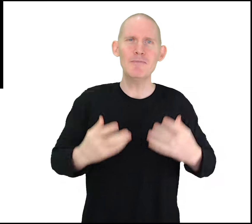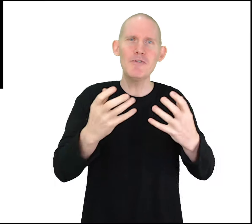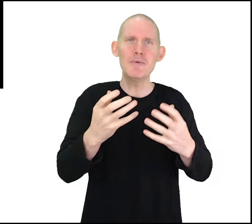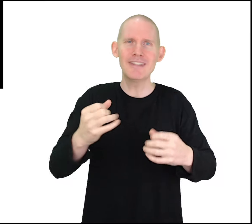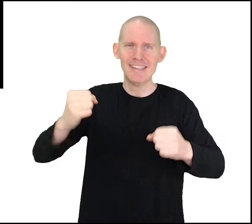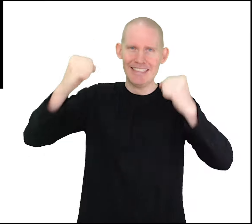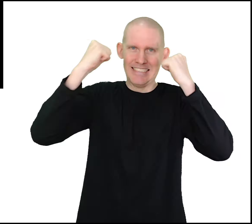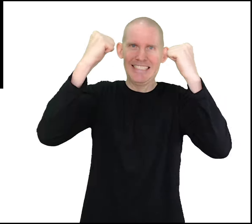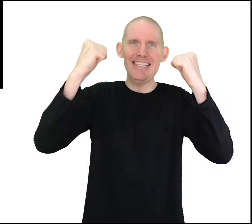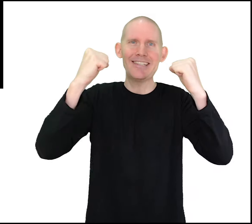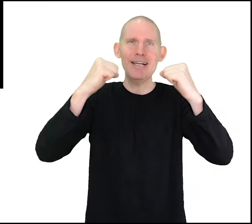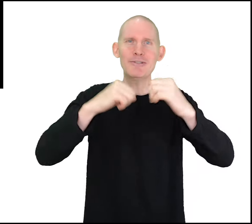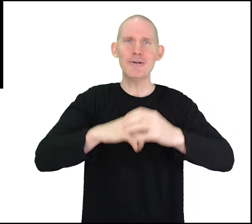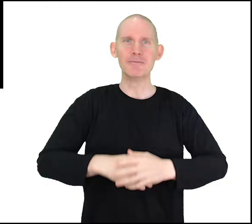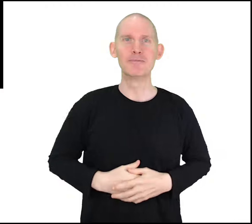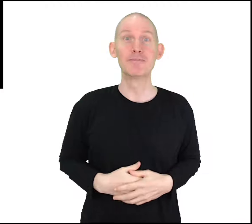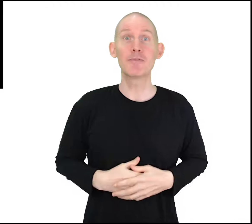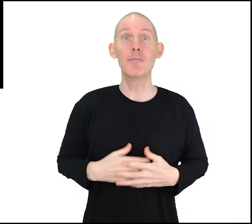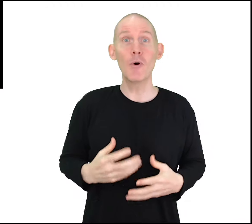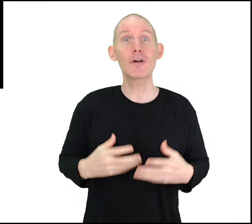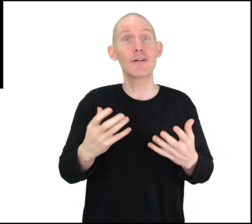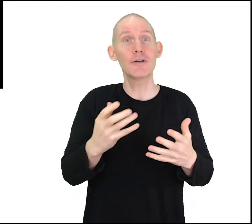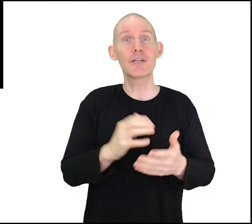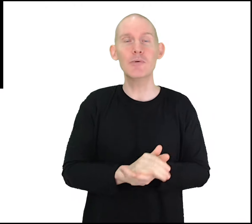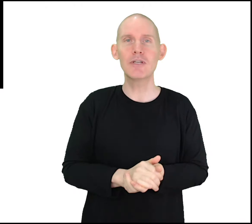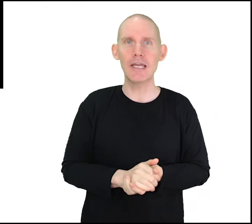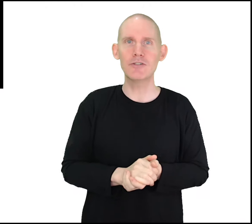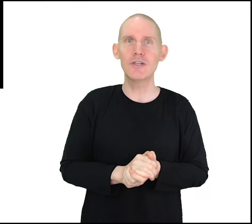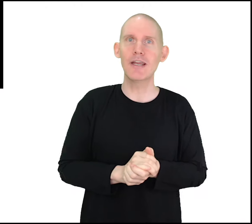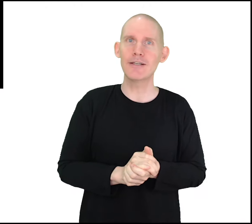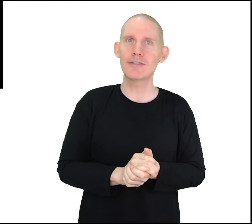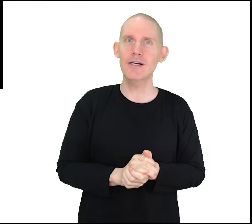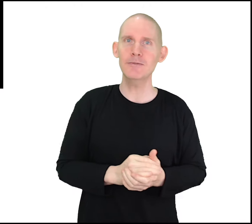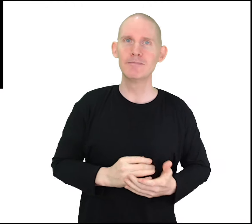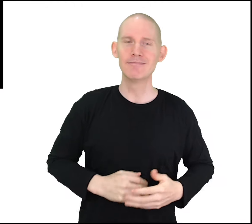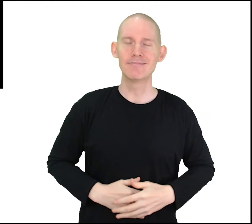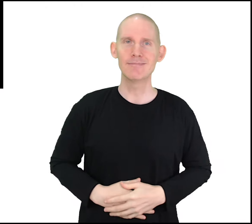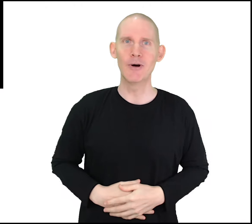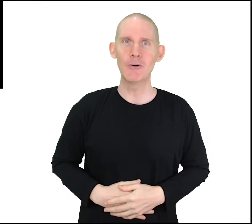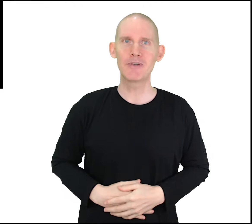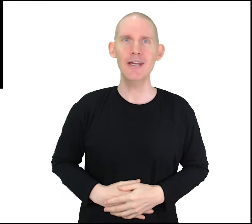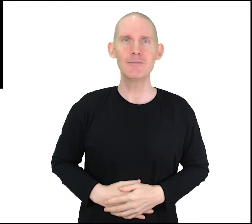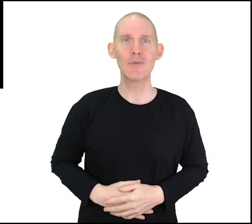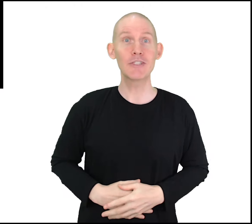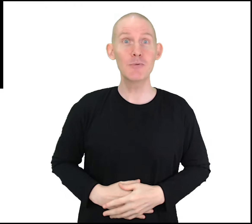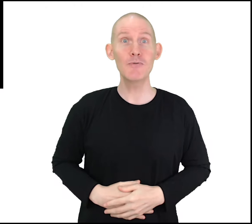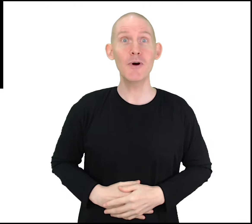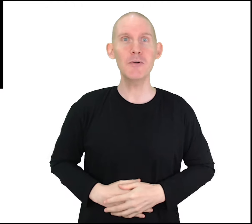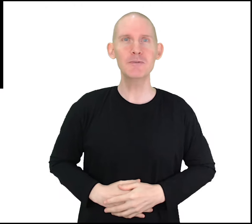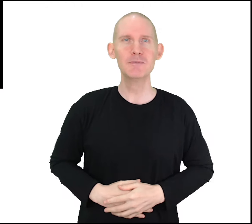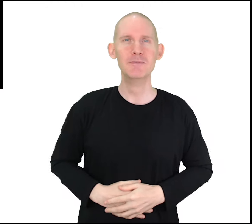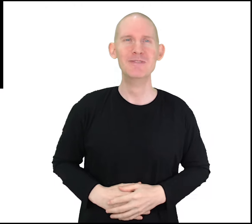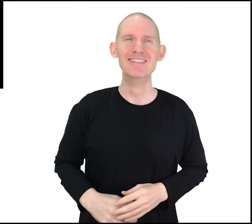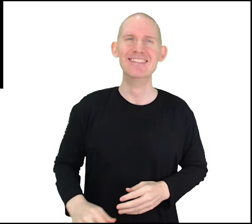movement, essential for more clear communication in ASL. Okay, let's move forward.